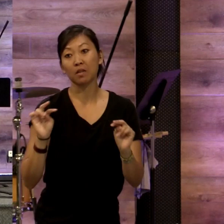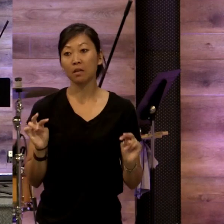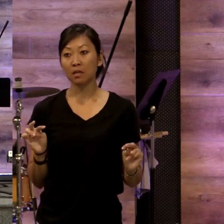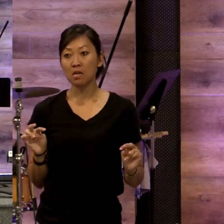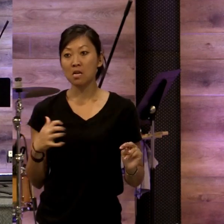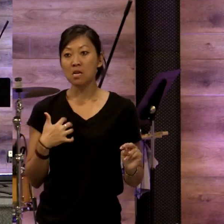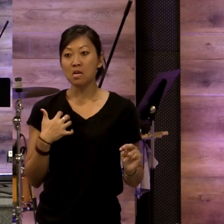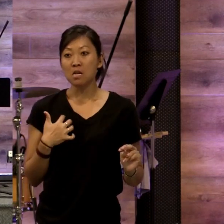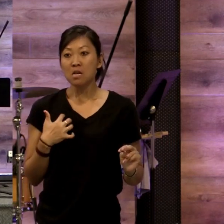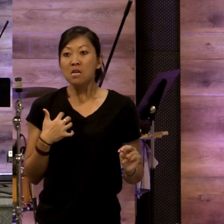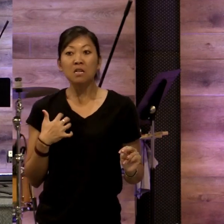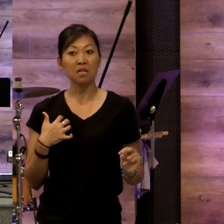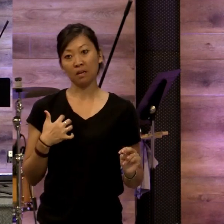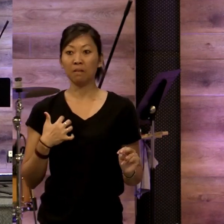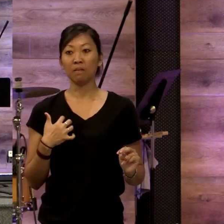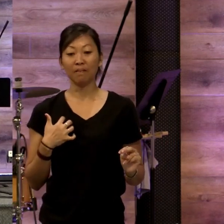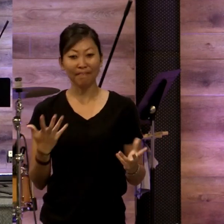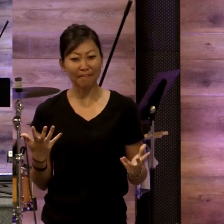it feels